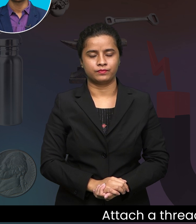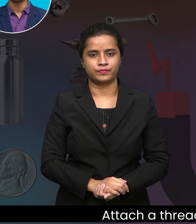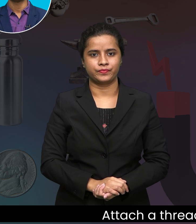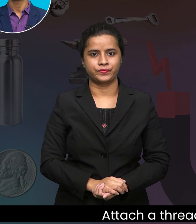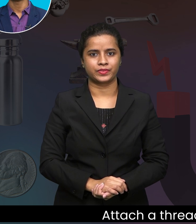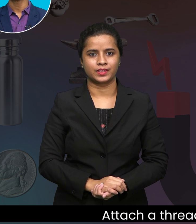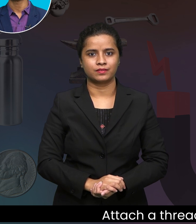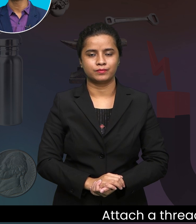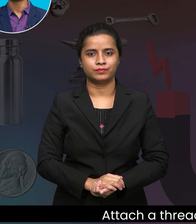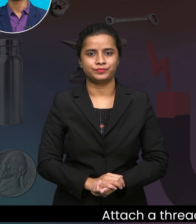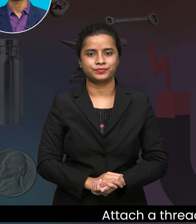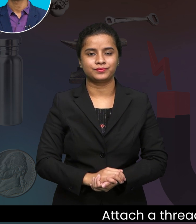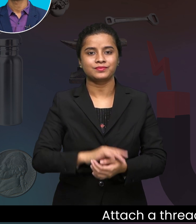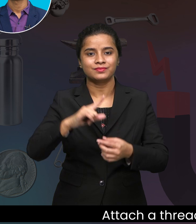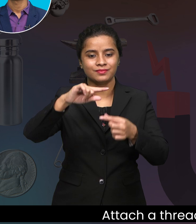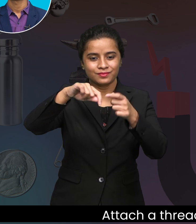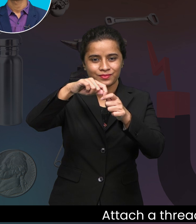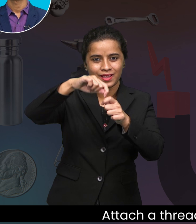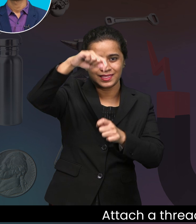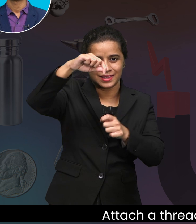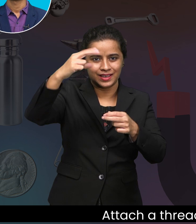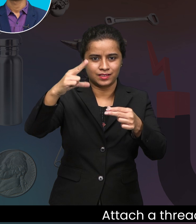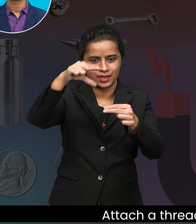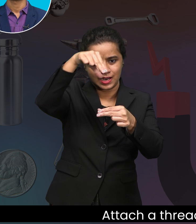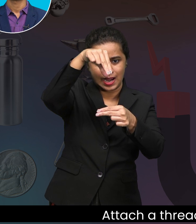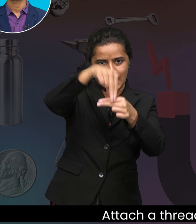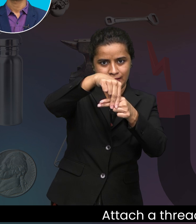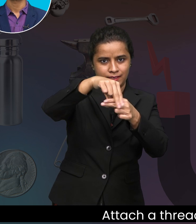Attach a thread to a clip made of iron.